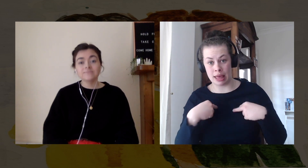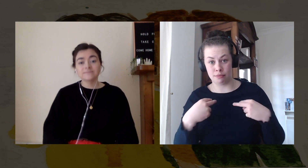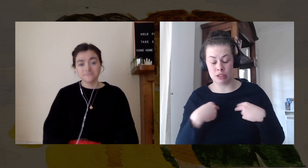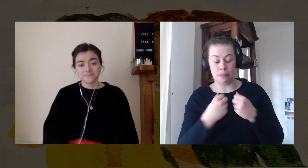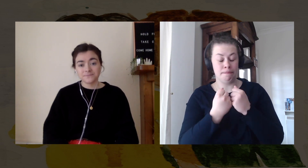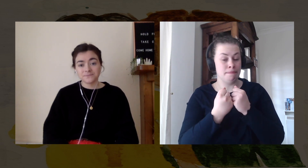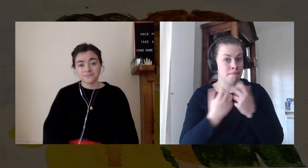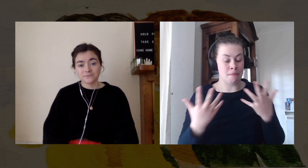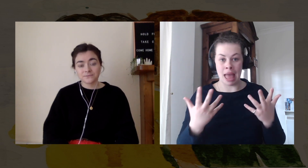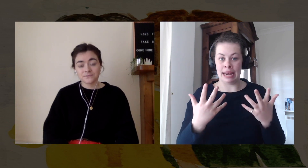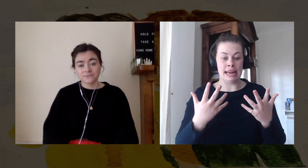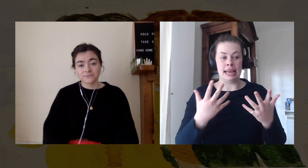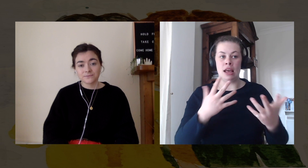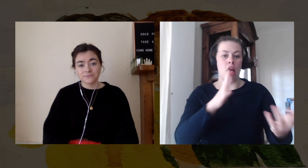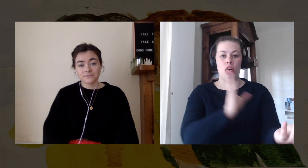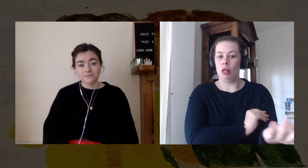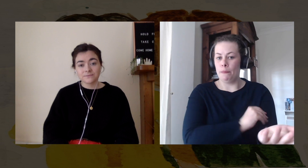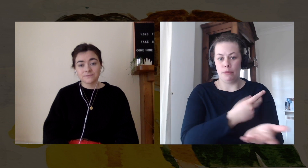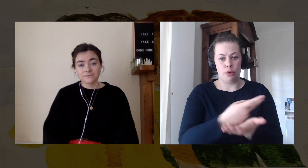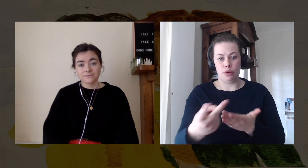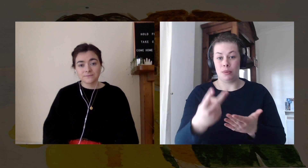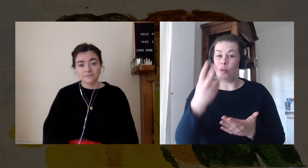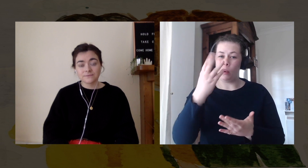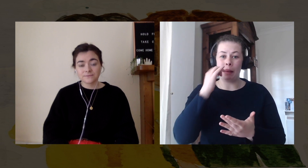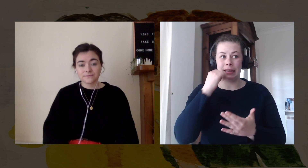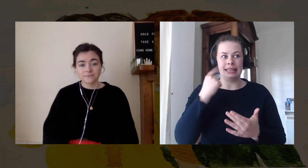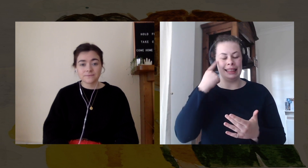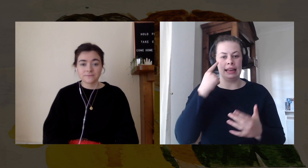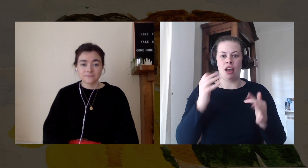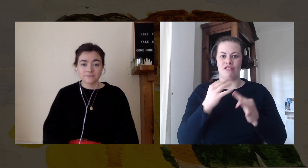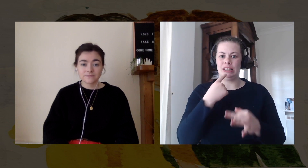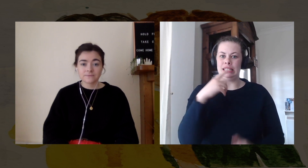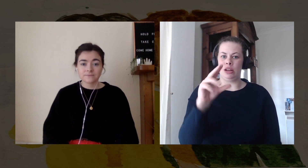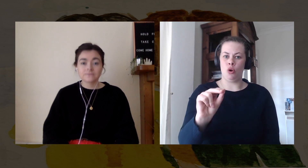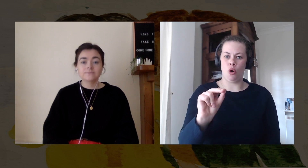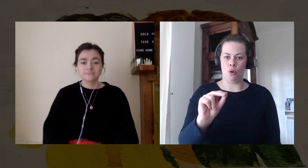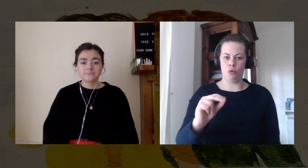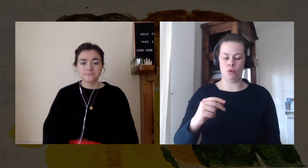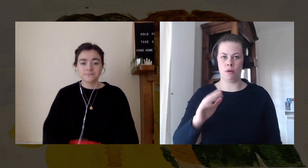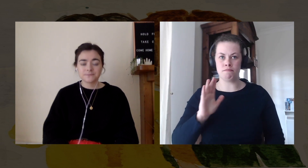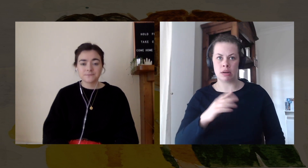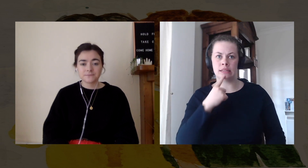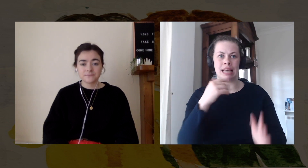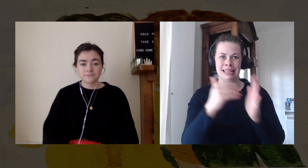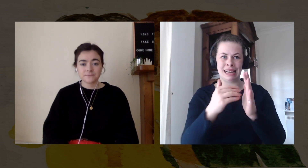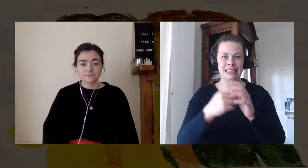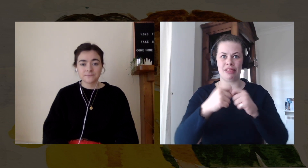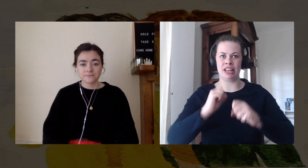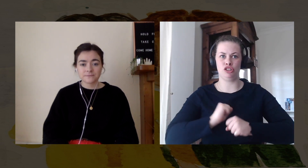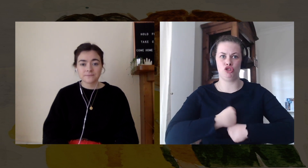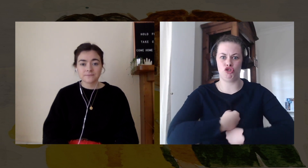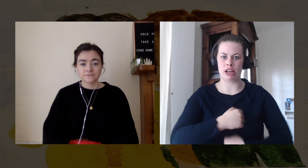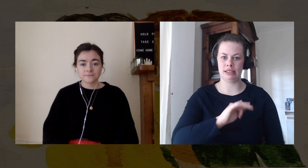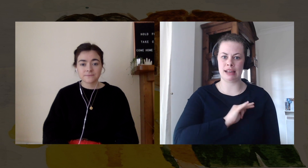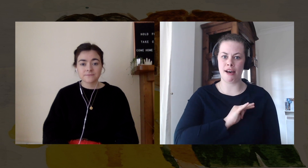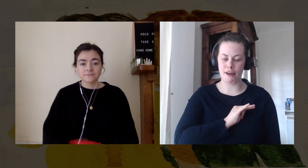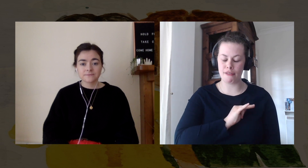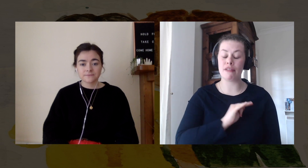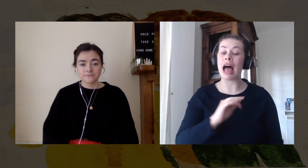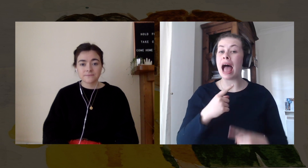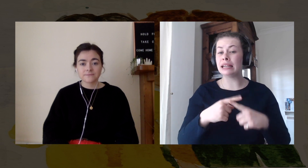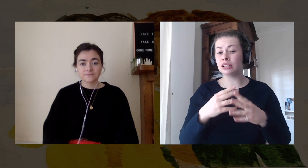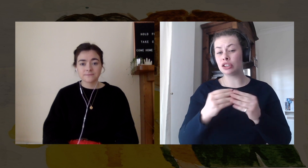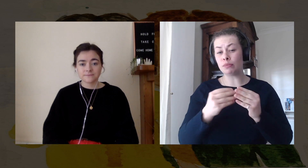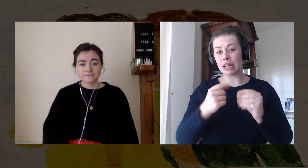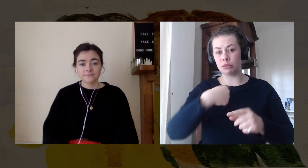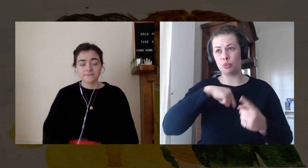It's the putting the stress on your body, forgetting how stressful interpreting can be. Yeah. I was listening to the Troublesome